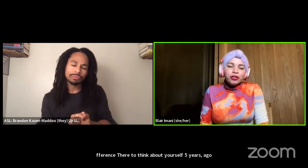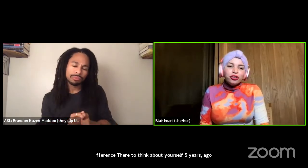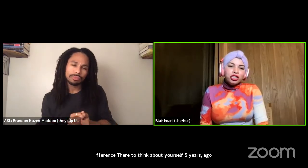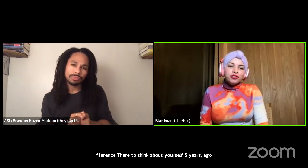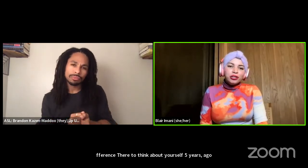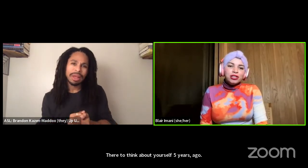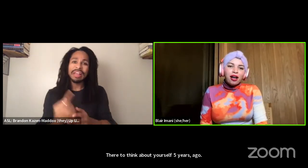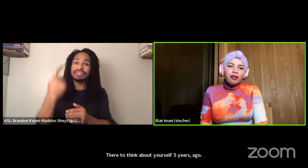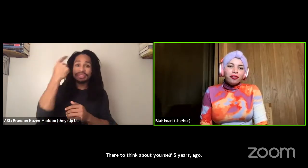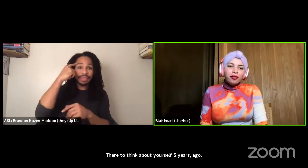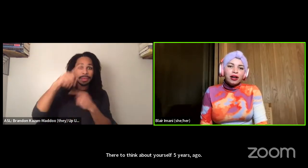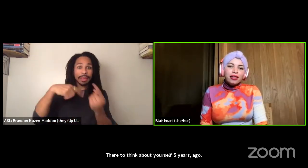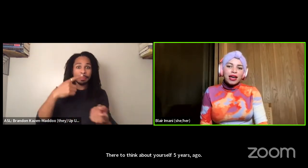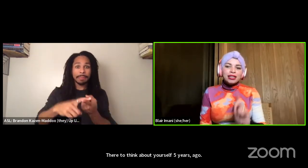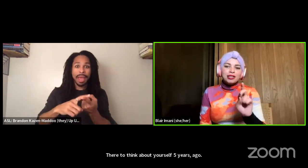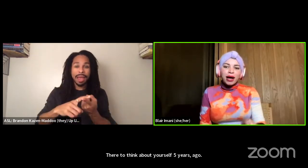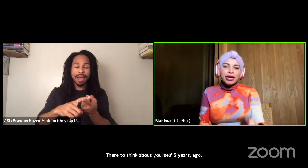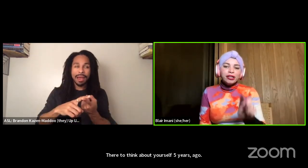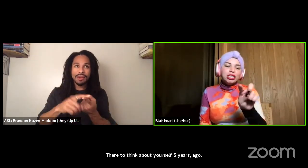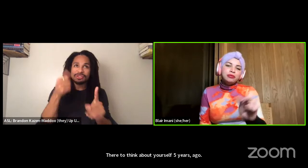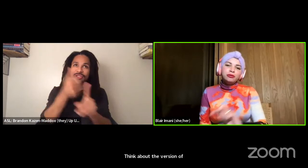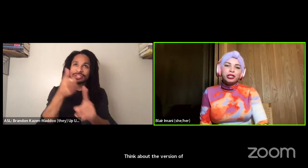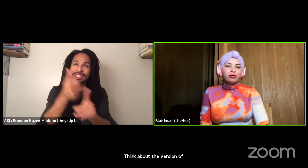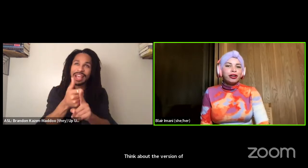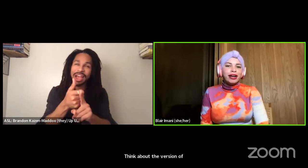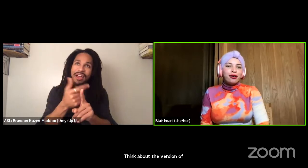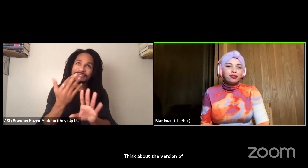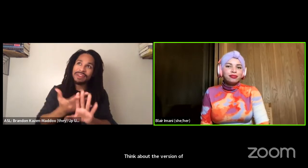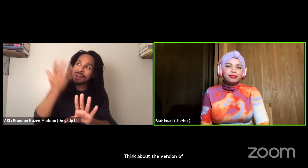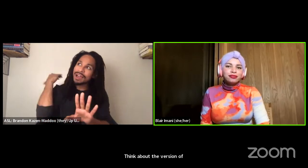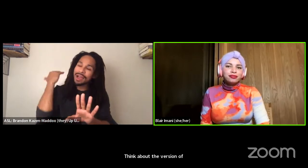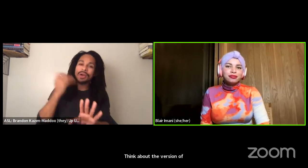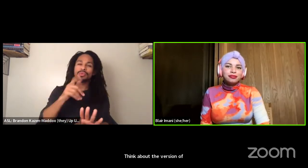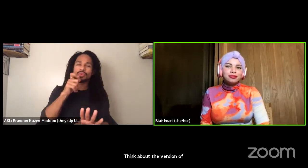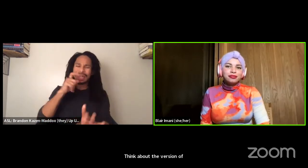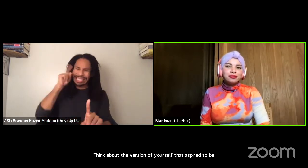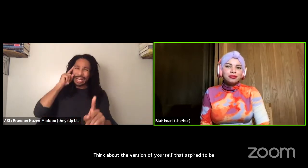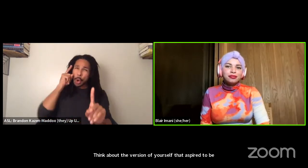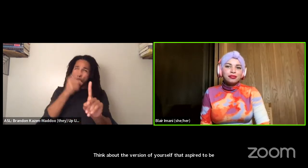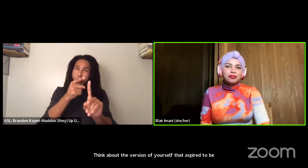Think about the version of yourself that aspired to be where you are now.